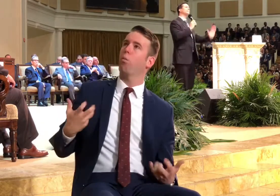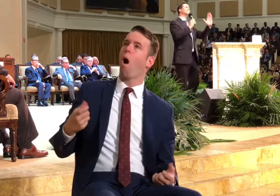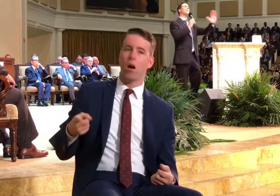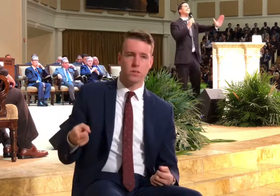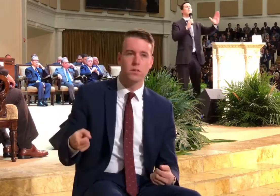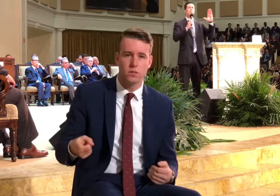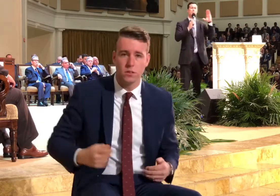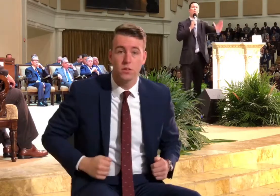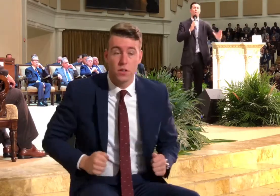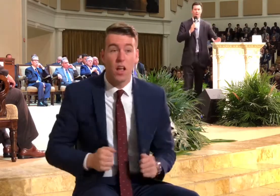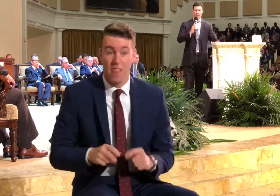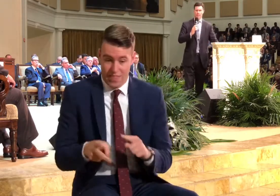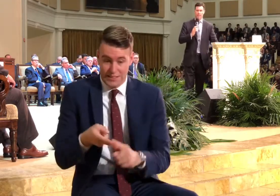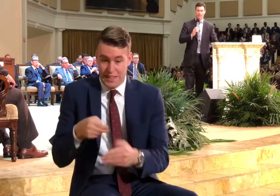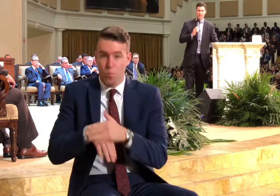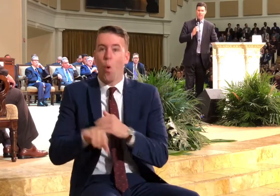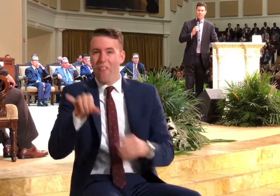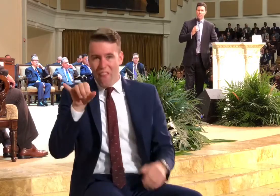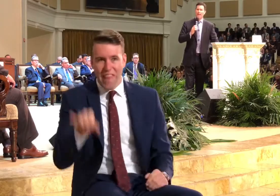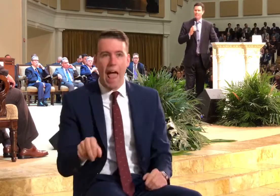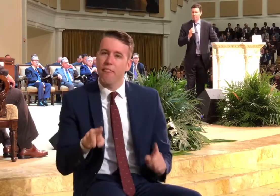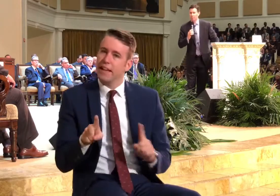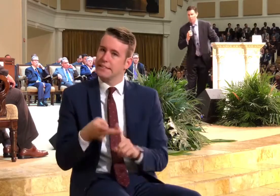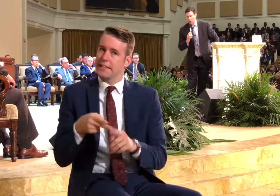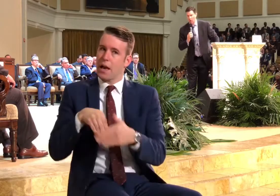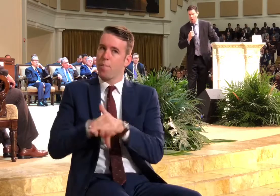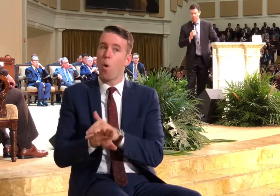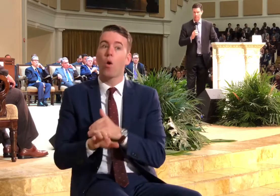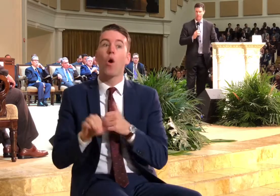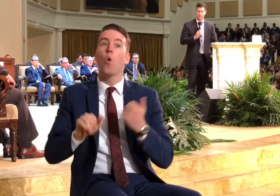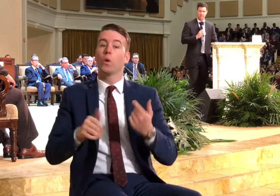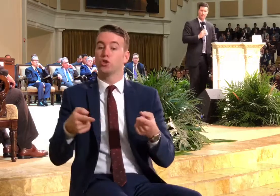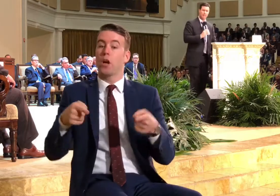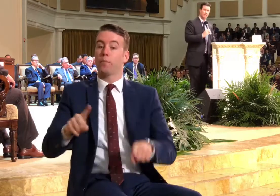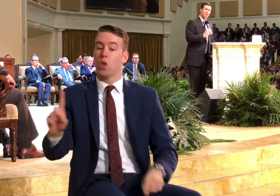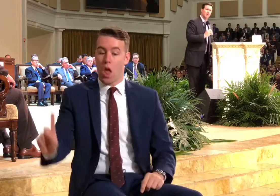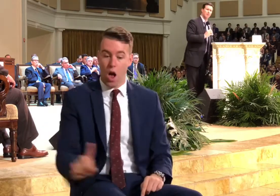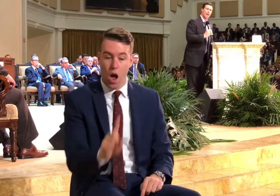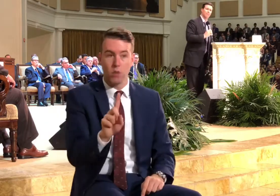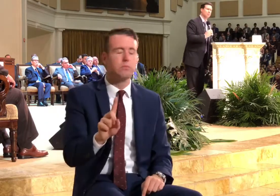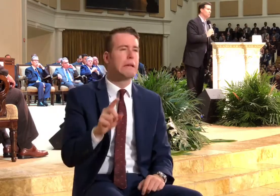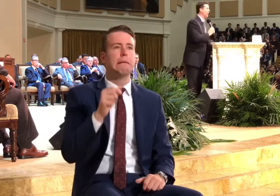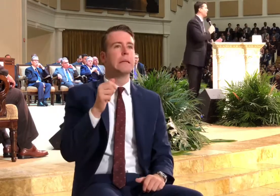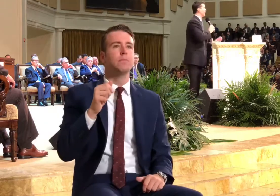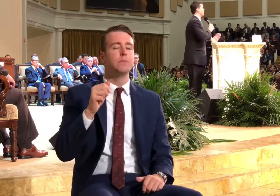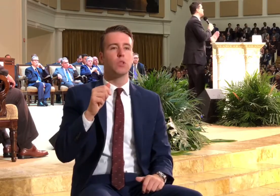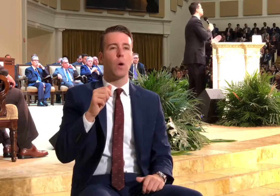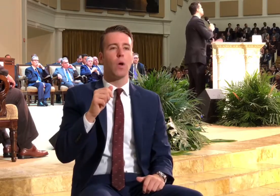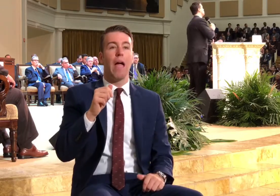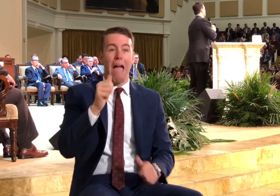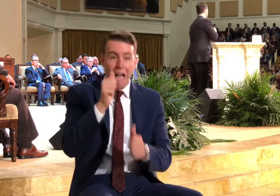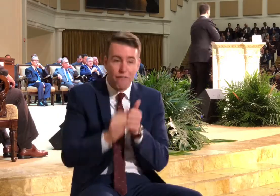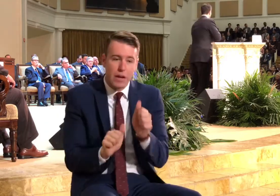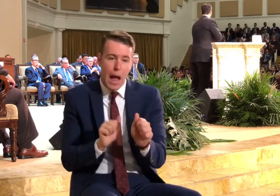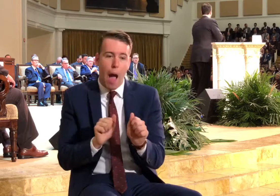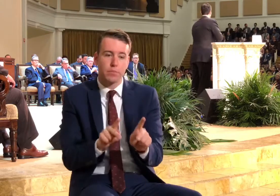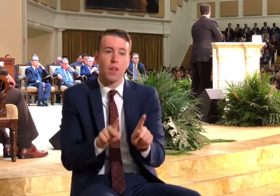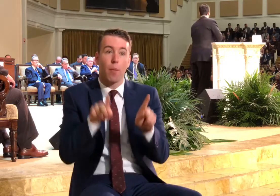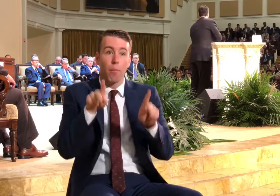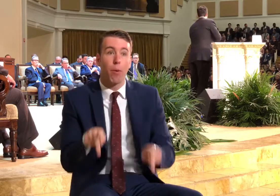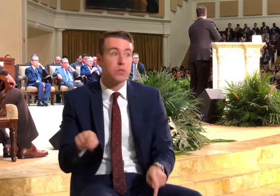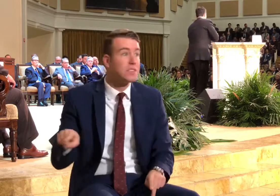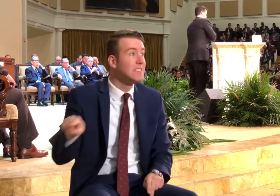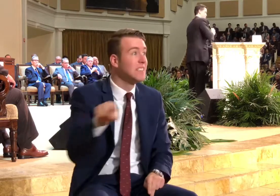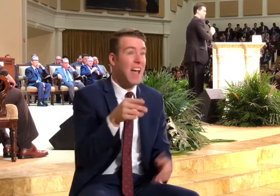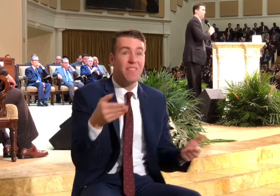There will be a secondborn that comes along. Every apostolic in this room has